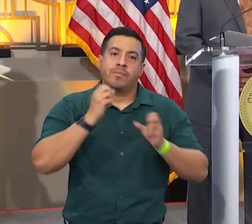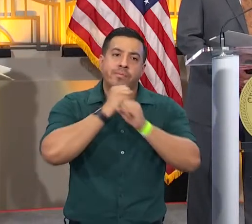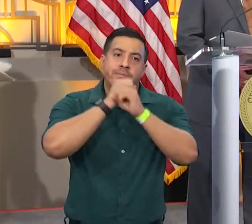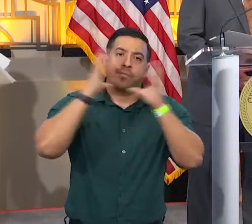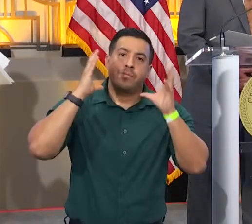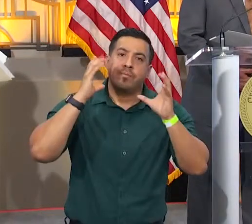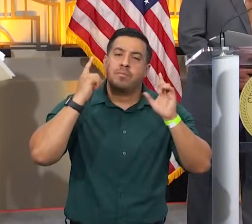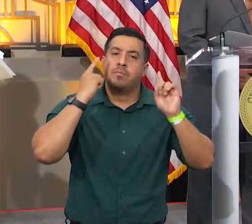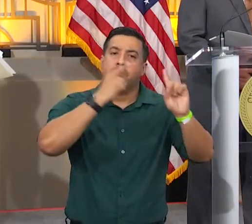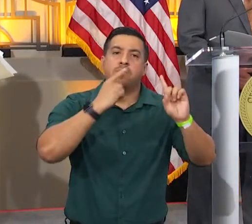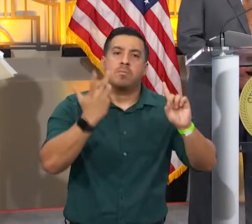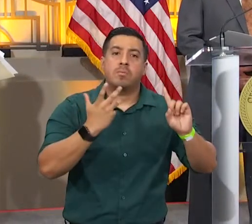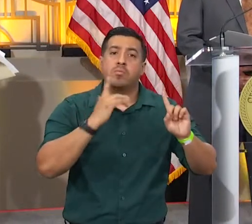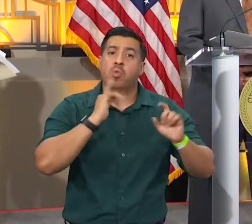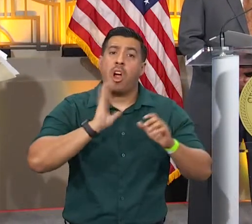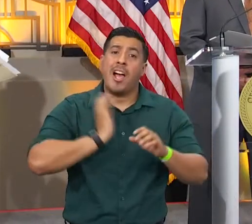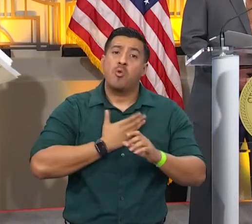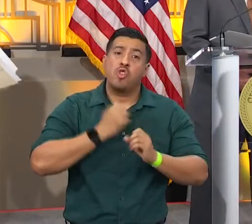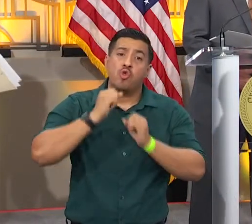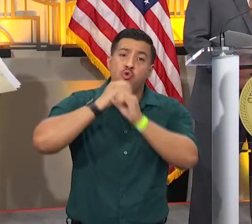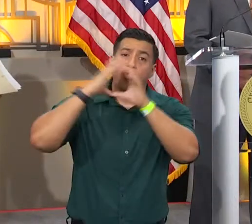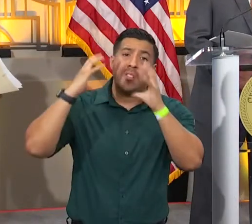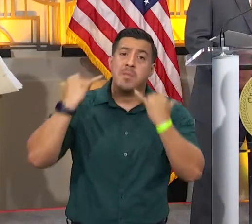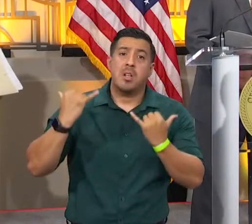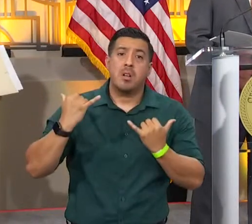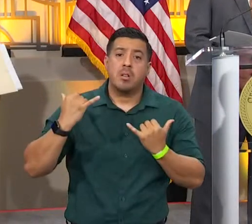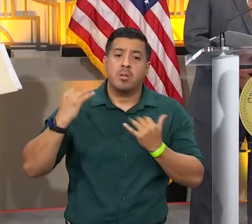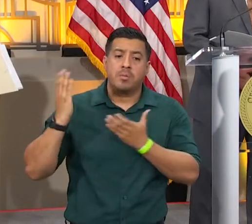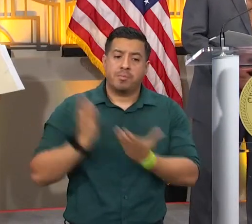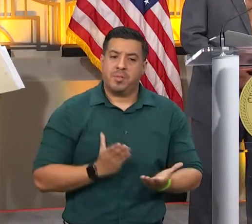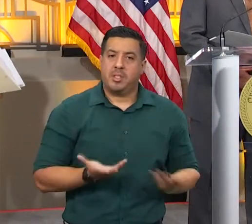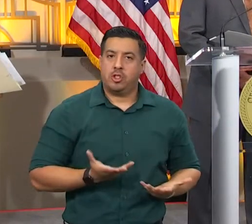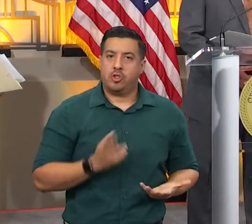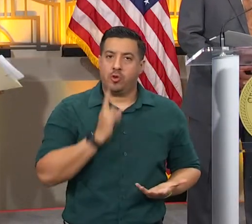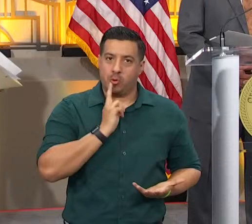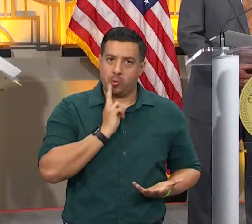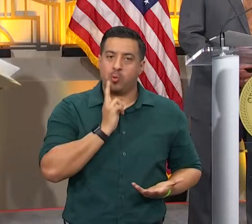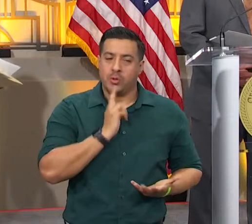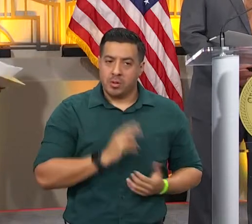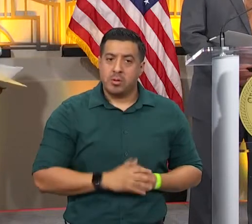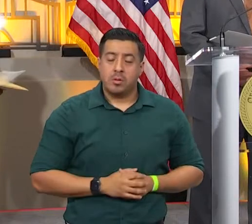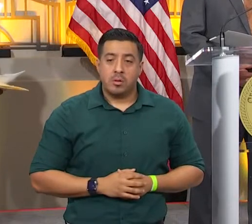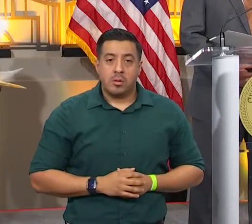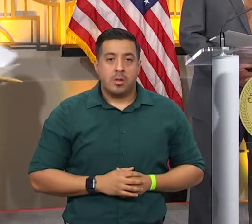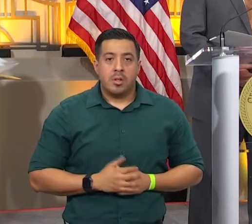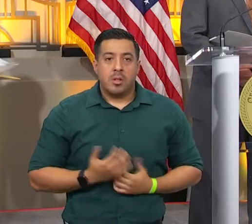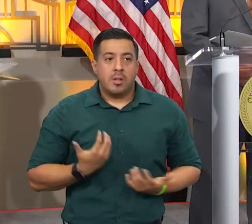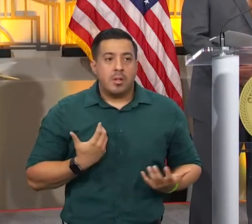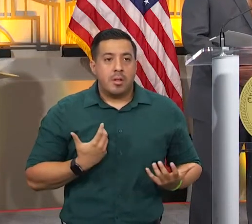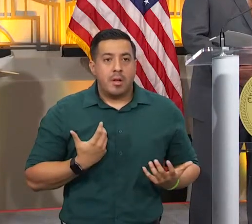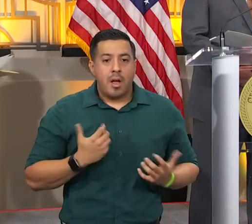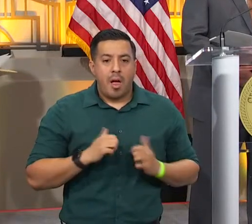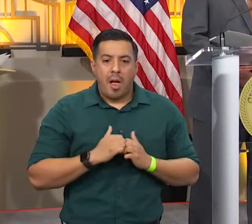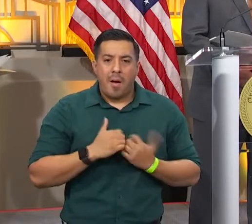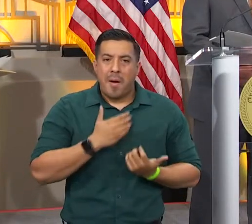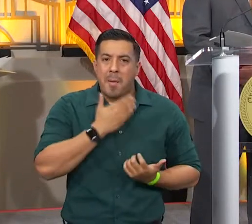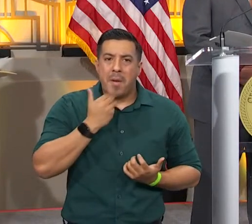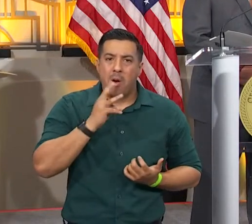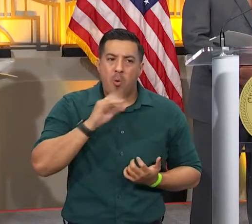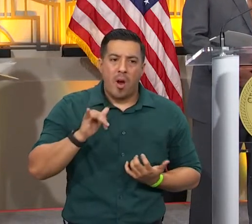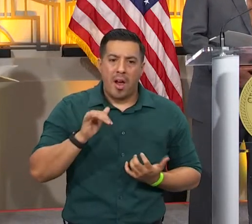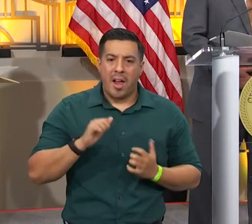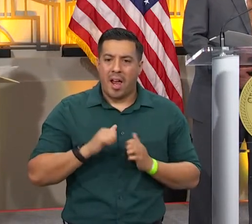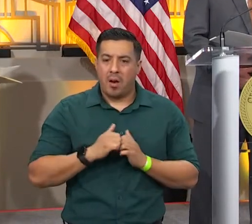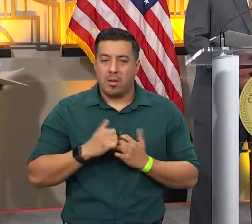and that dream that we're bringing here to Houston. I can't think of a better way to close out